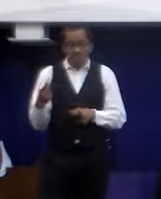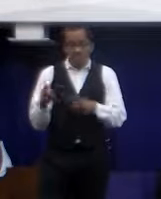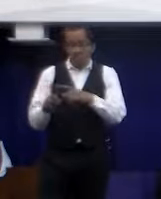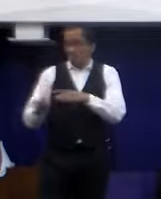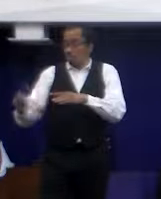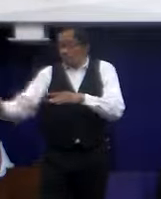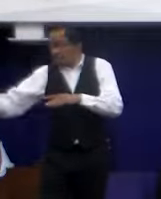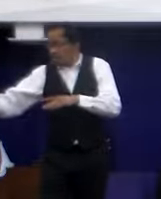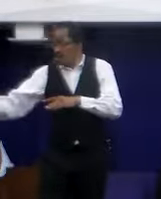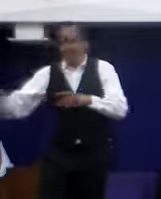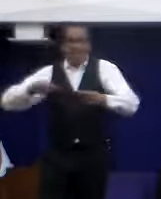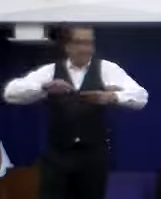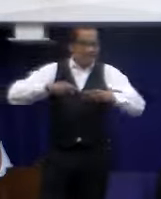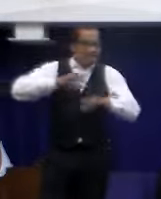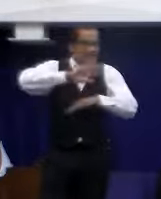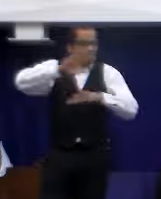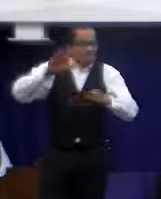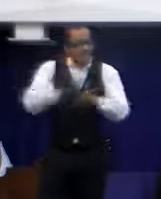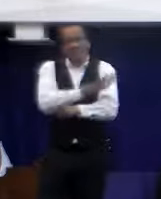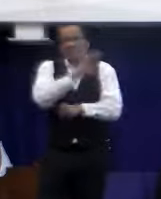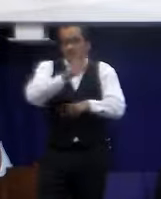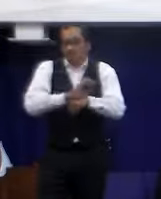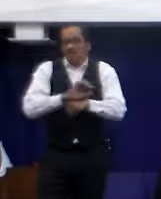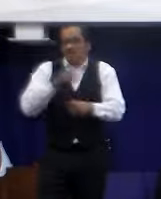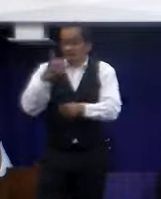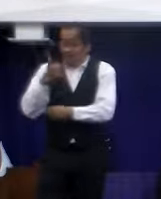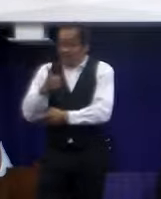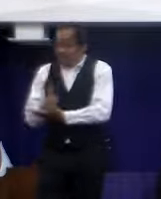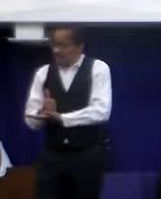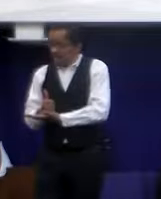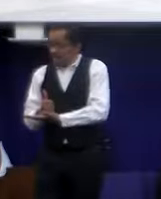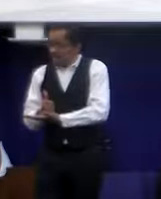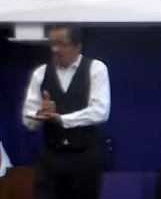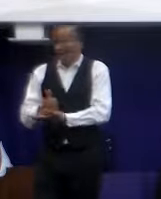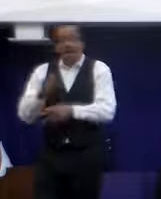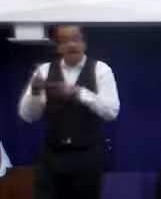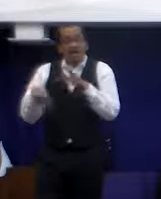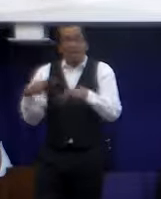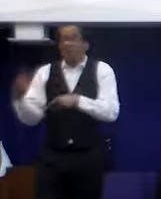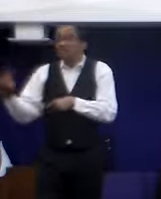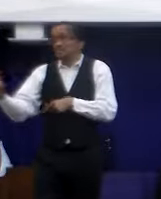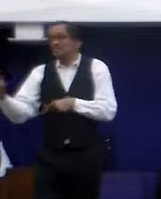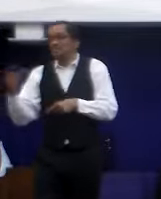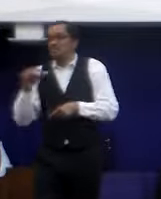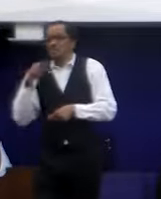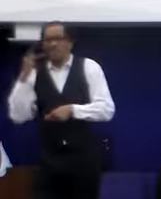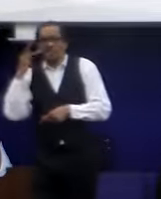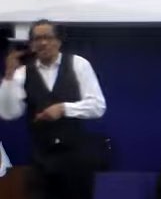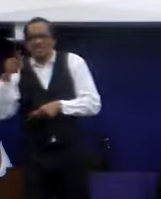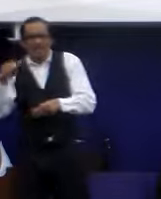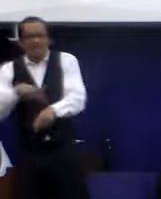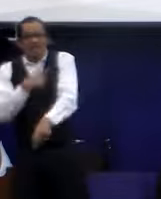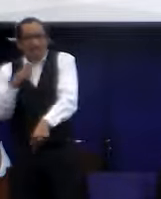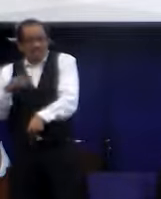hurt the whole church. Yes, amen. Yes. Hallelujah. When someone is missing that you haven't seen in a long time, we need to pray for them. Yeah. Sometimes they don't call, but